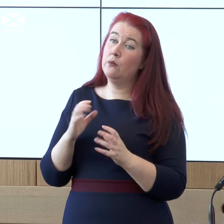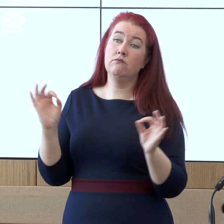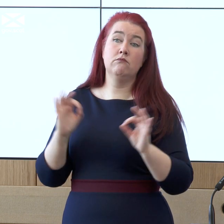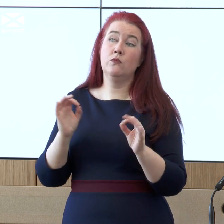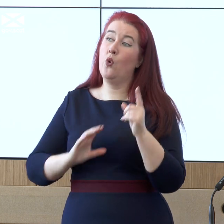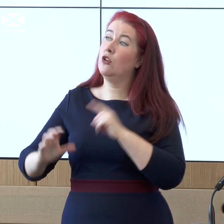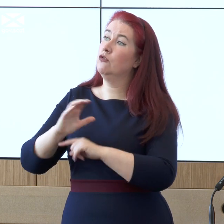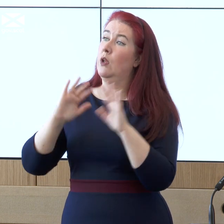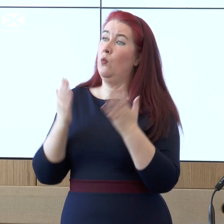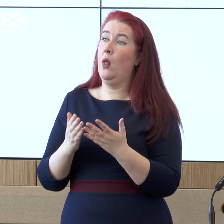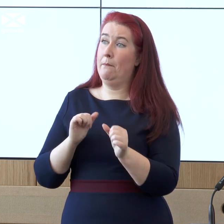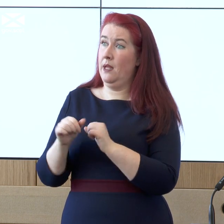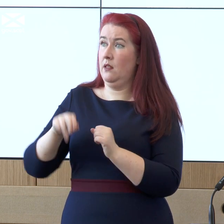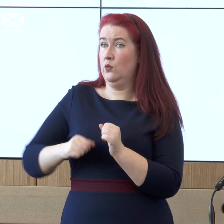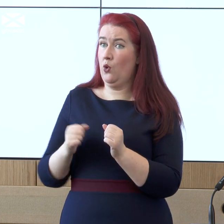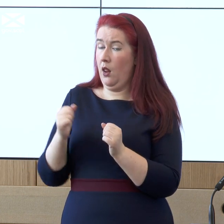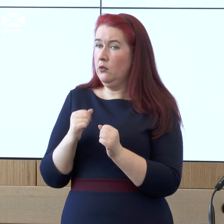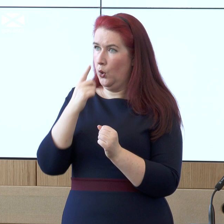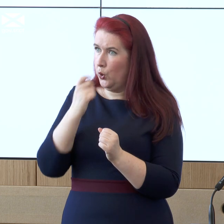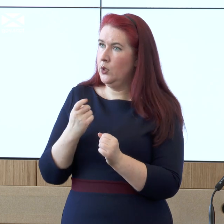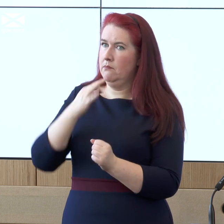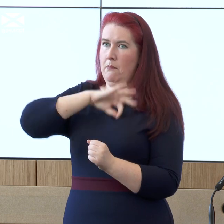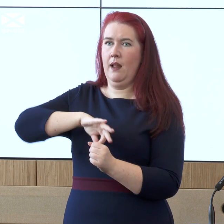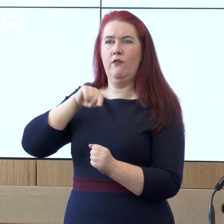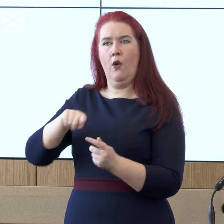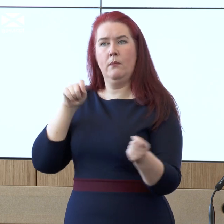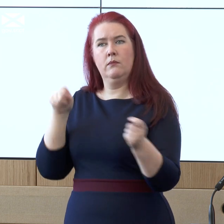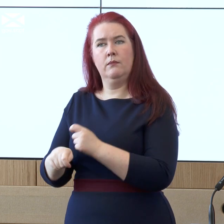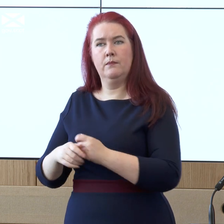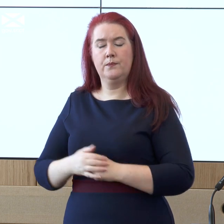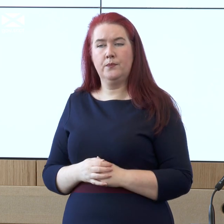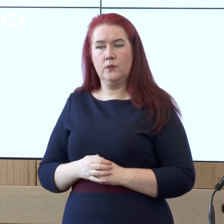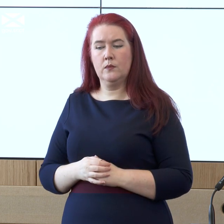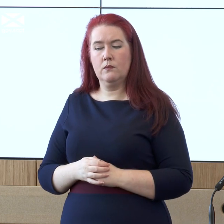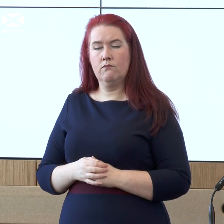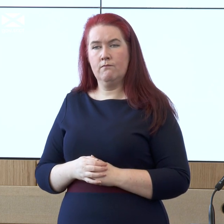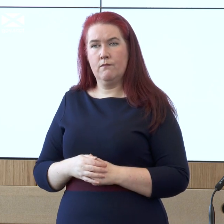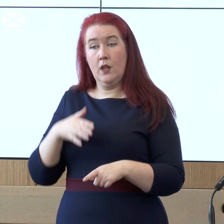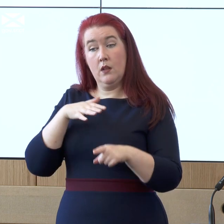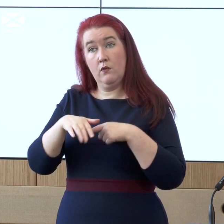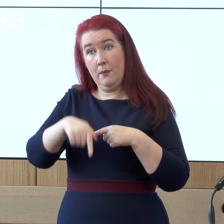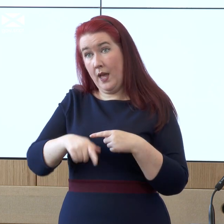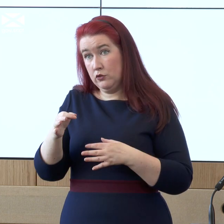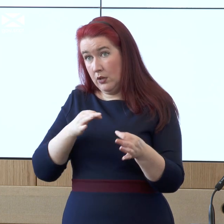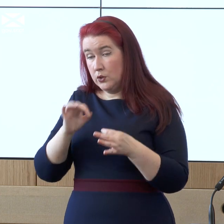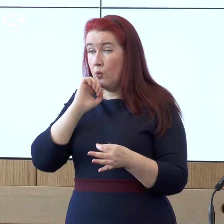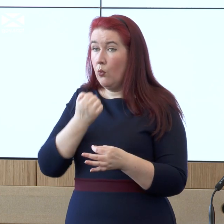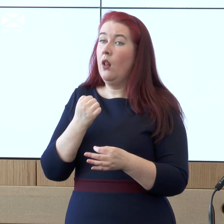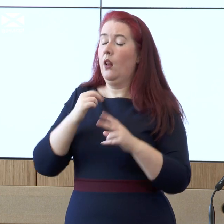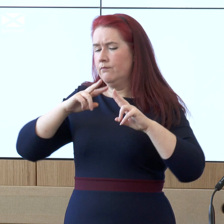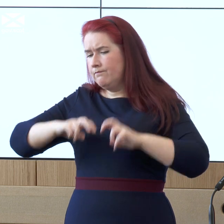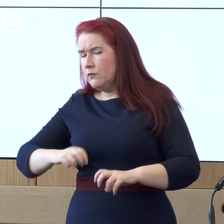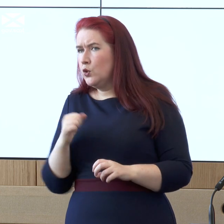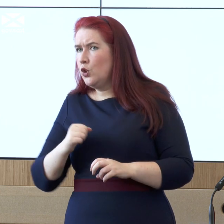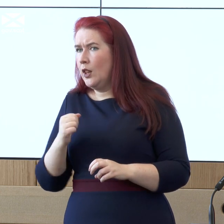Scotland to maximise the benefit of that transition. To inform the strategy, we will carry out an analysis of Scotland's energy requirements as